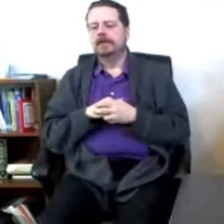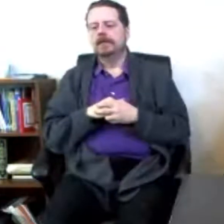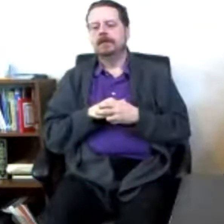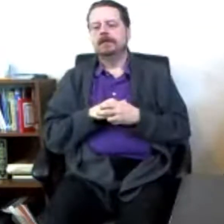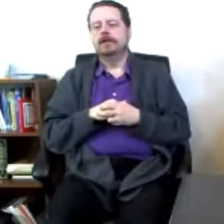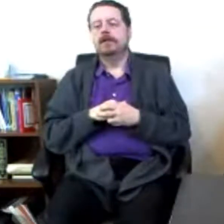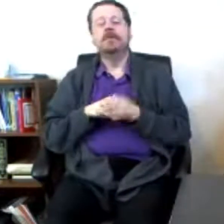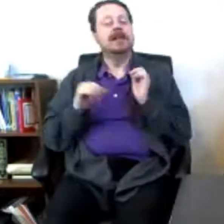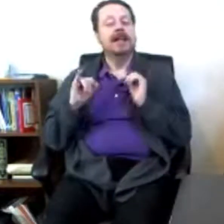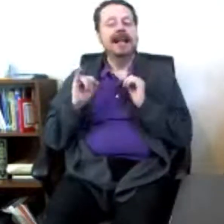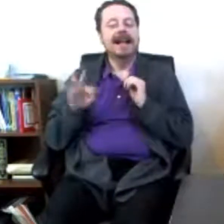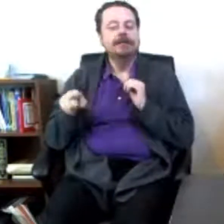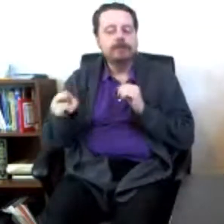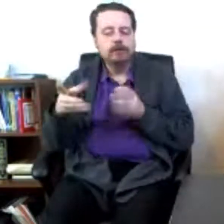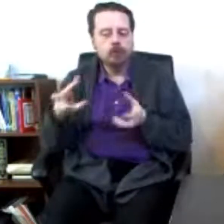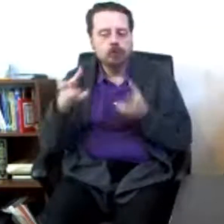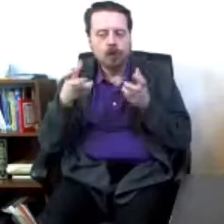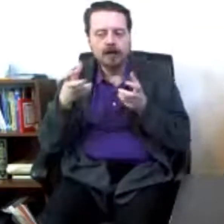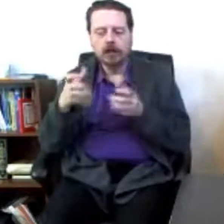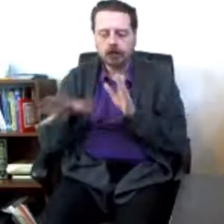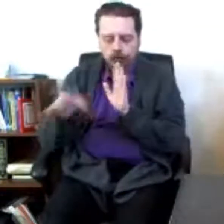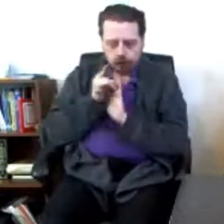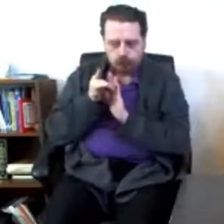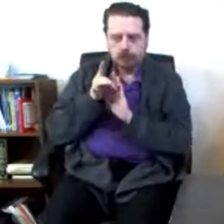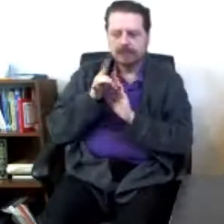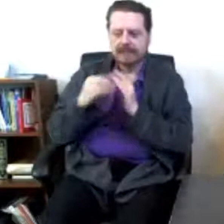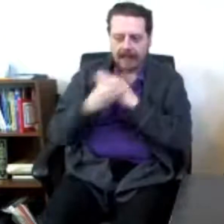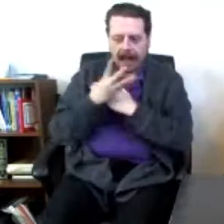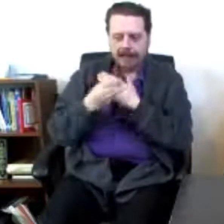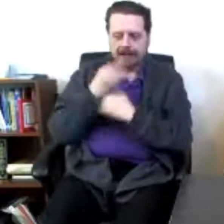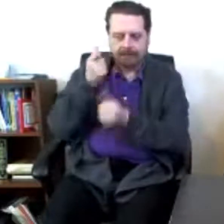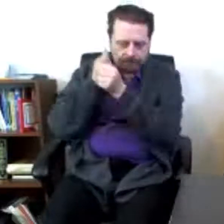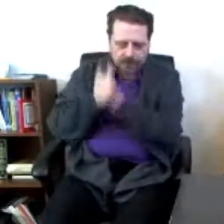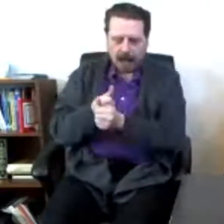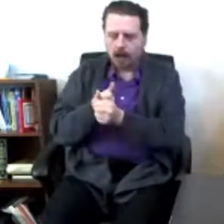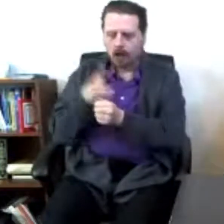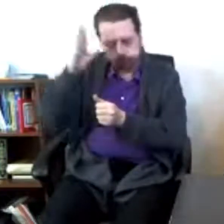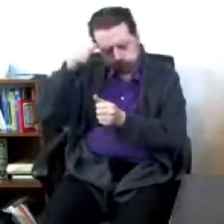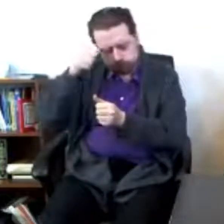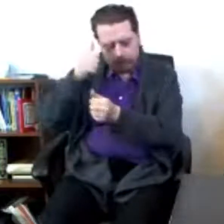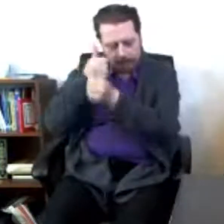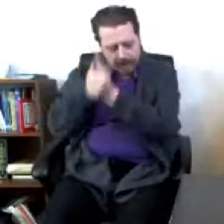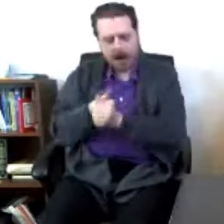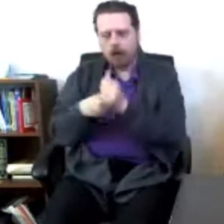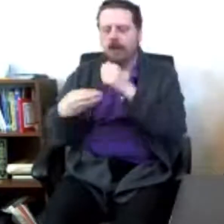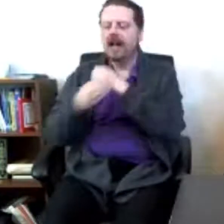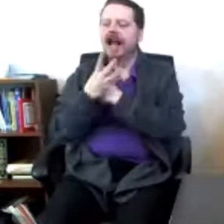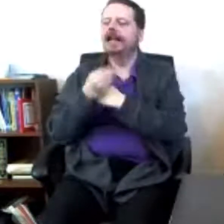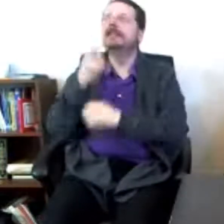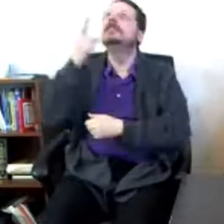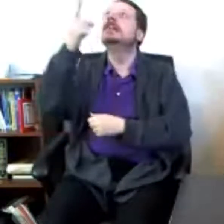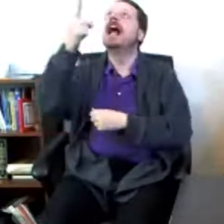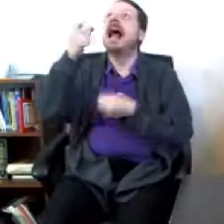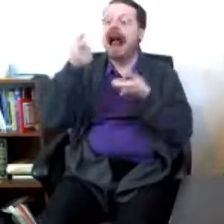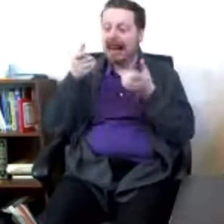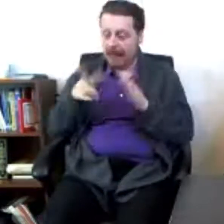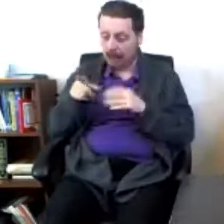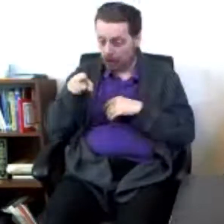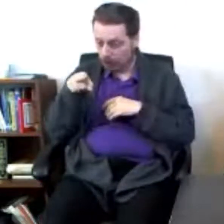But if you choose guidance and you insist to follow guidance, God would not